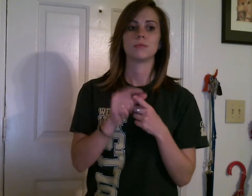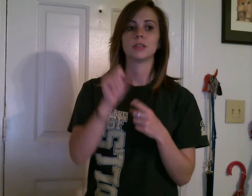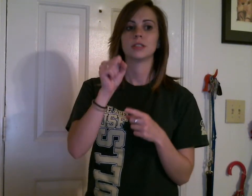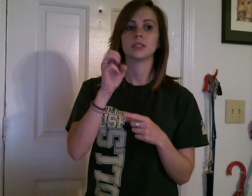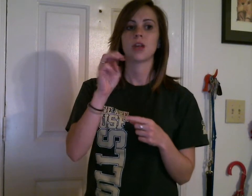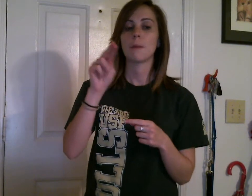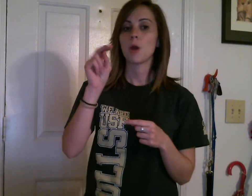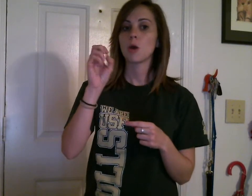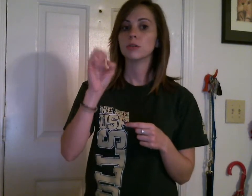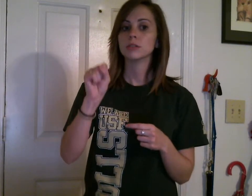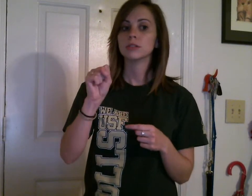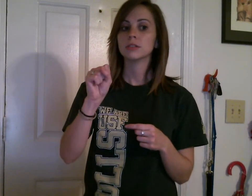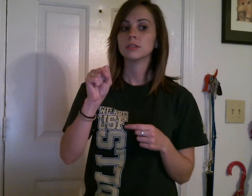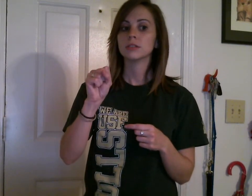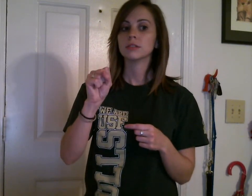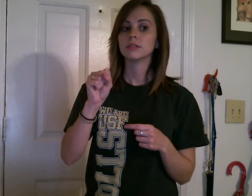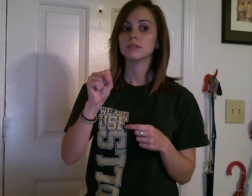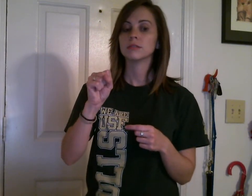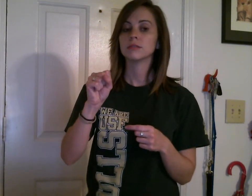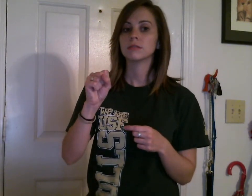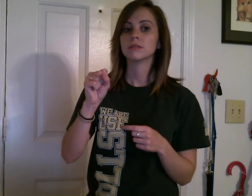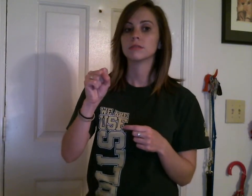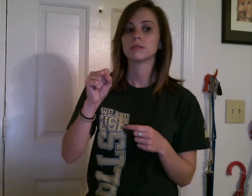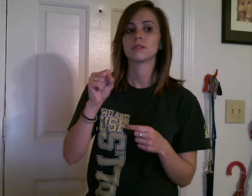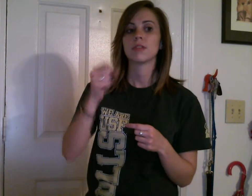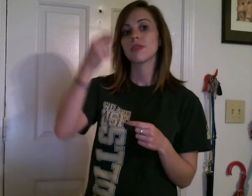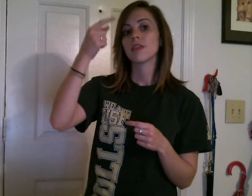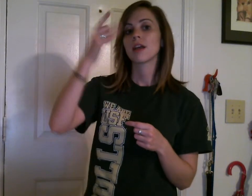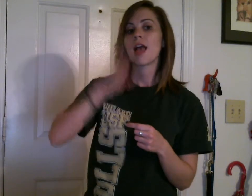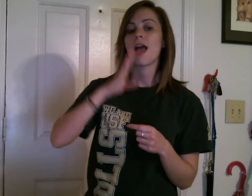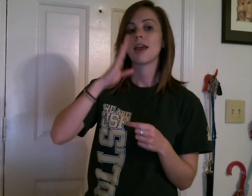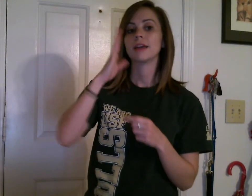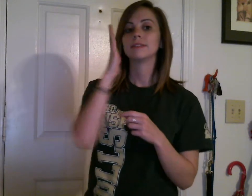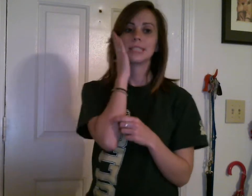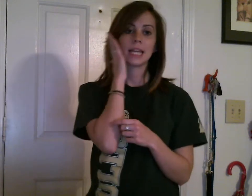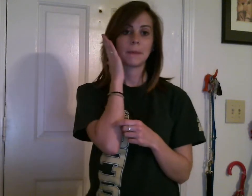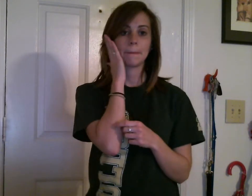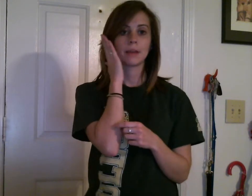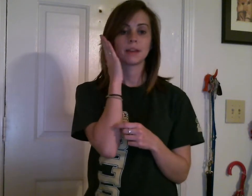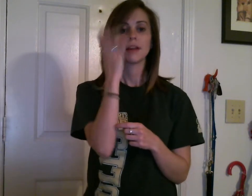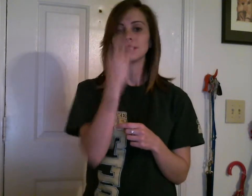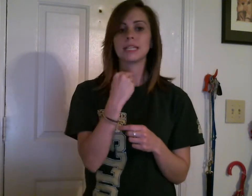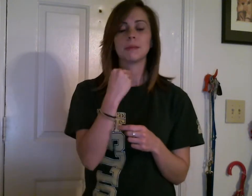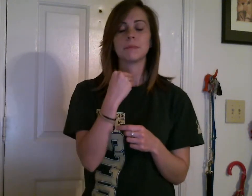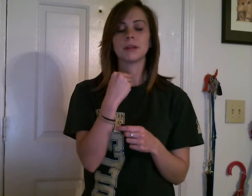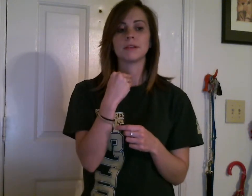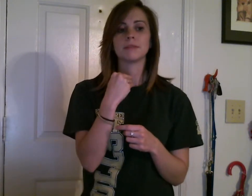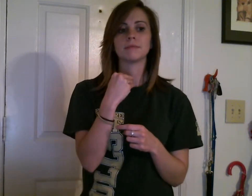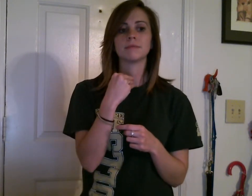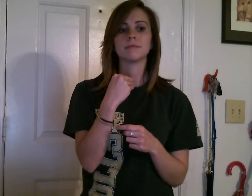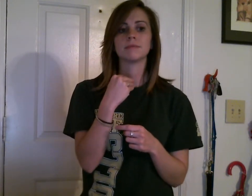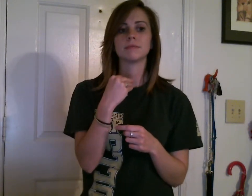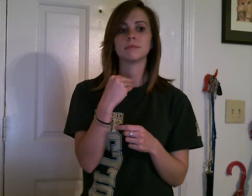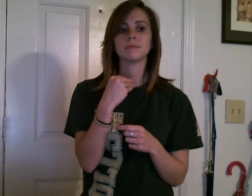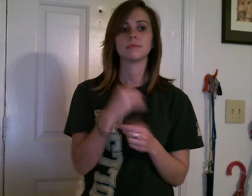From somnos we get the word somnolent. If somebody is somnolent, they're very sleepy, very difficult to arouse.